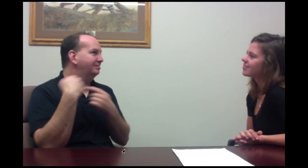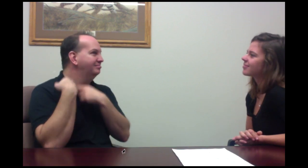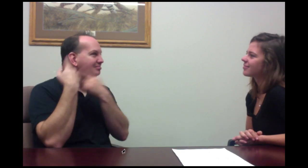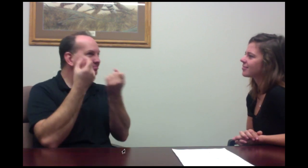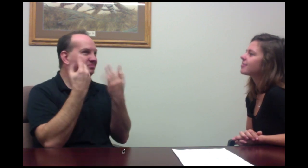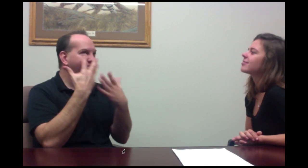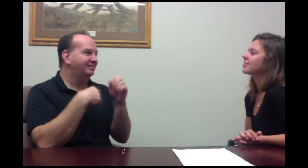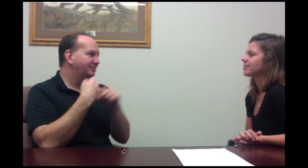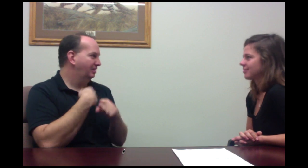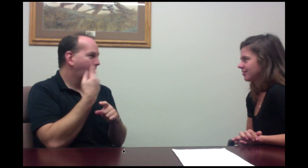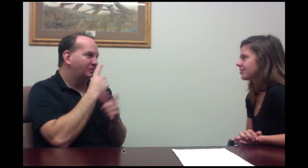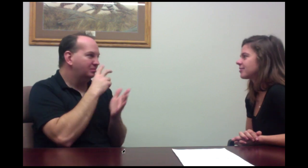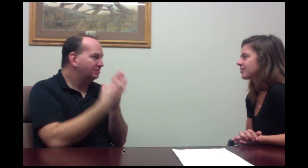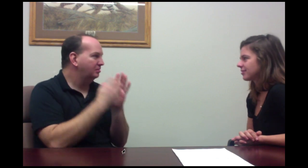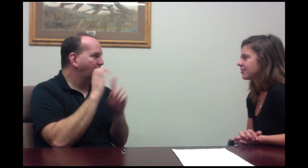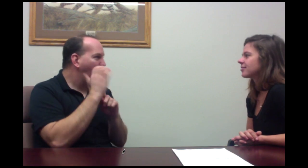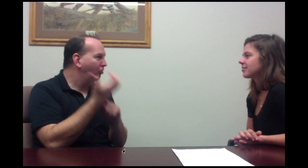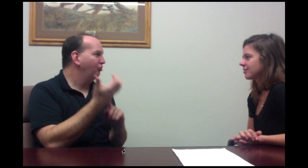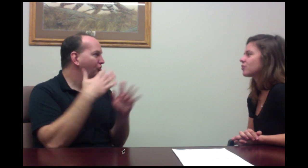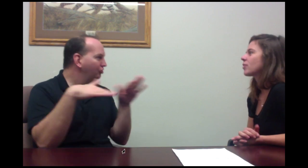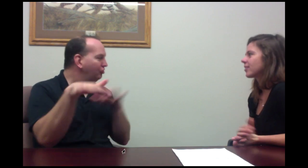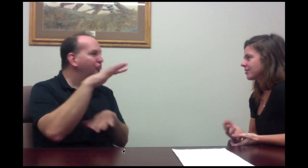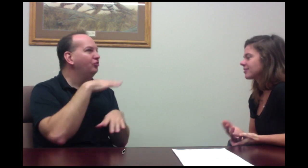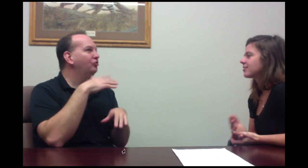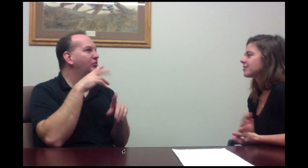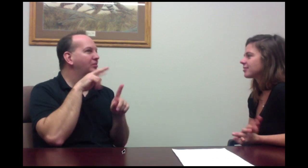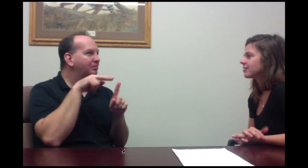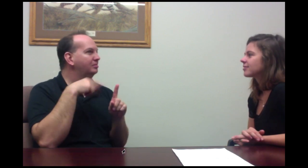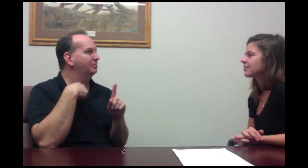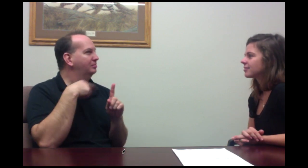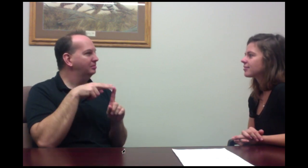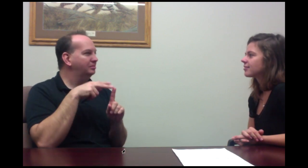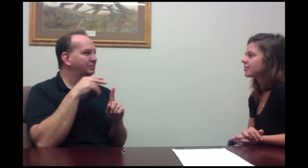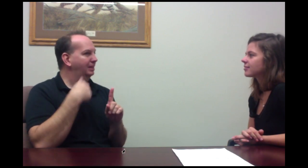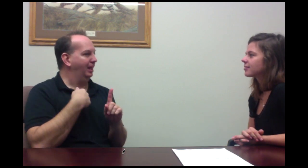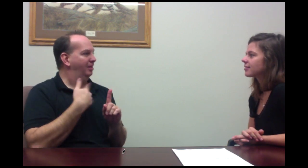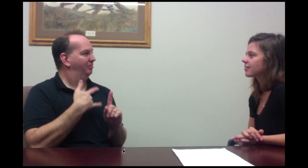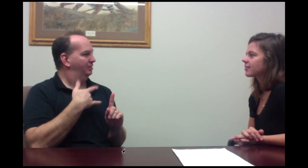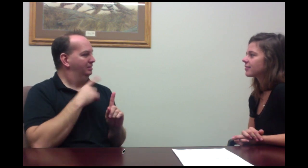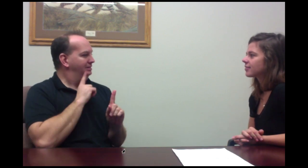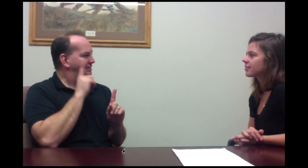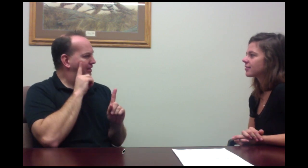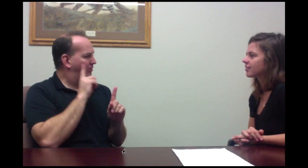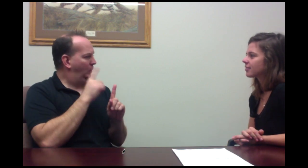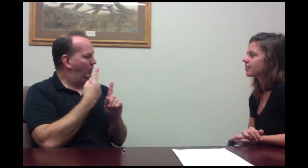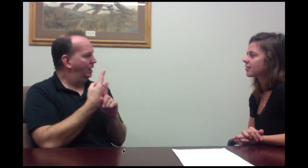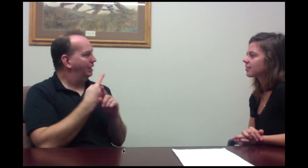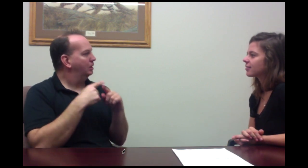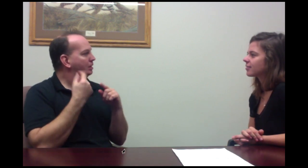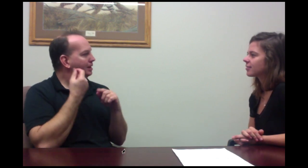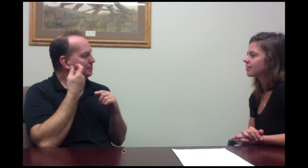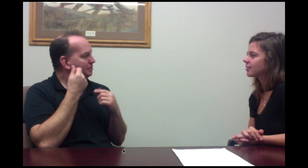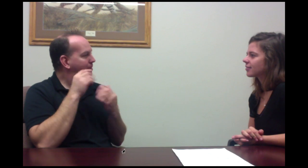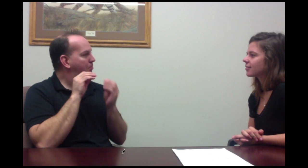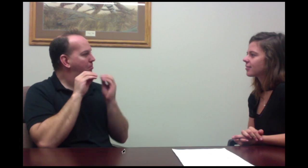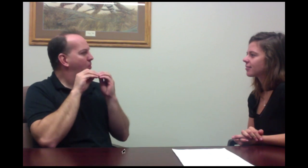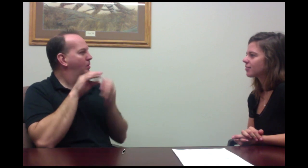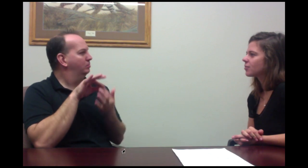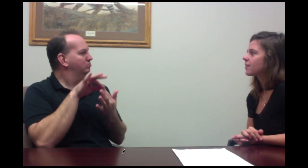perspective of studying it for many years and being immersed in the culture. I feel that deaf culture is one that's a little